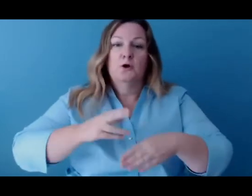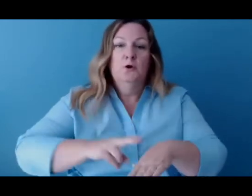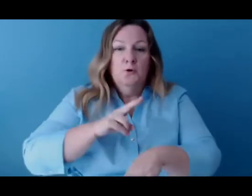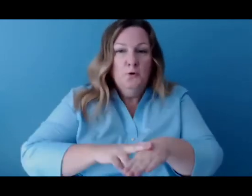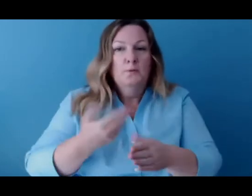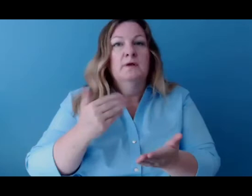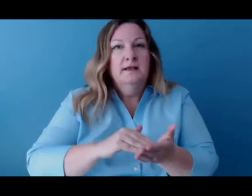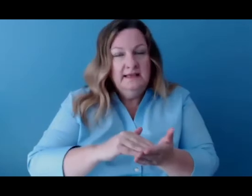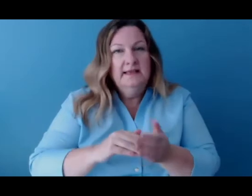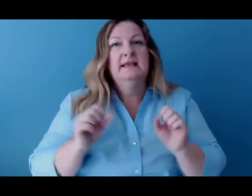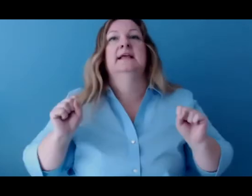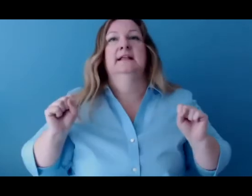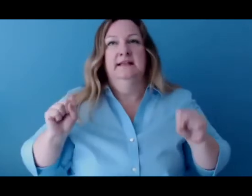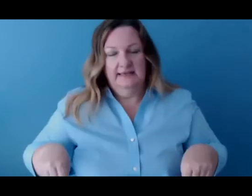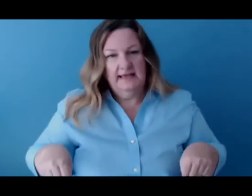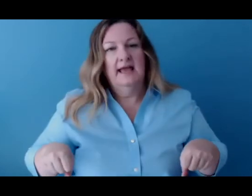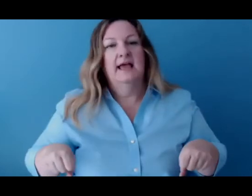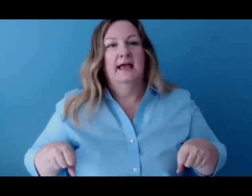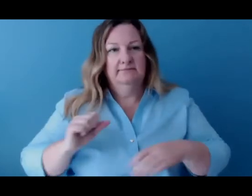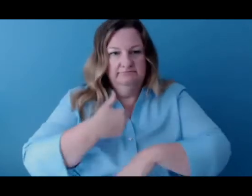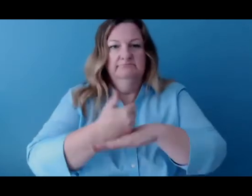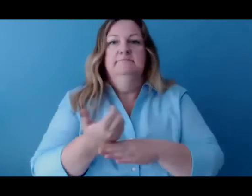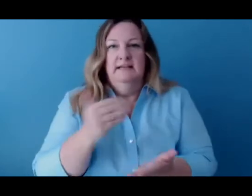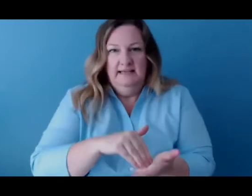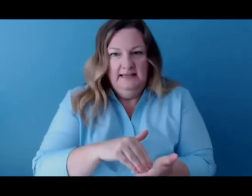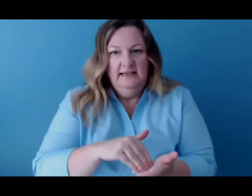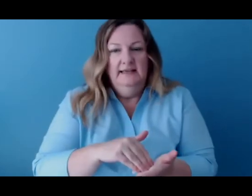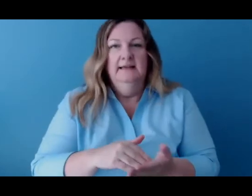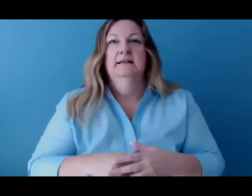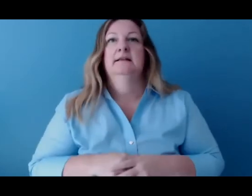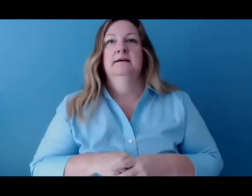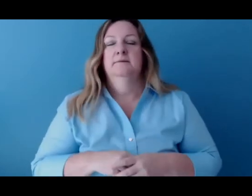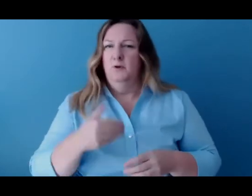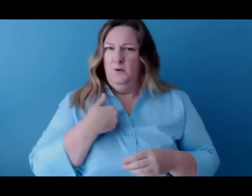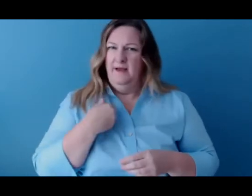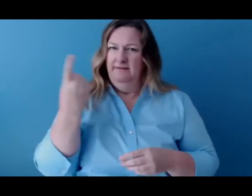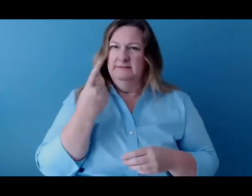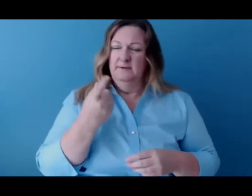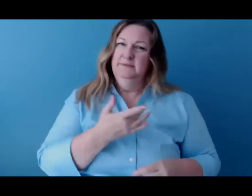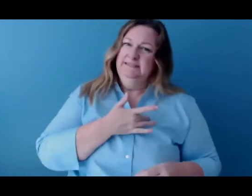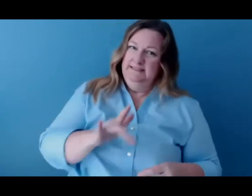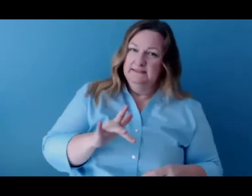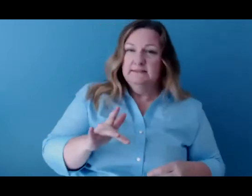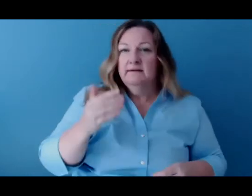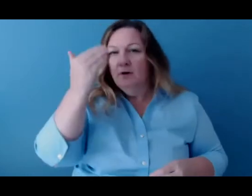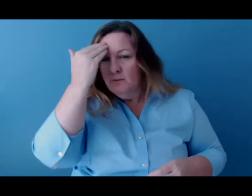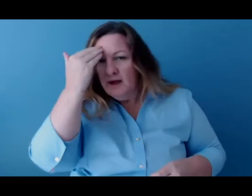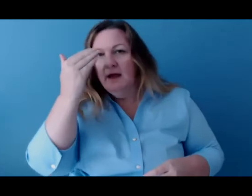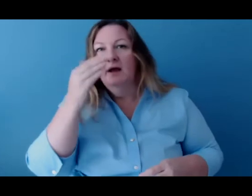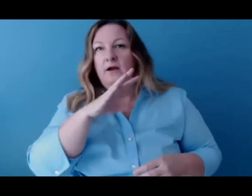re-implement some of that. But you have somebody that's very sensitive and aware, and it's hitting home for